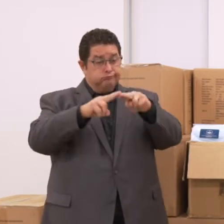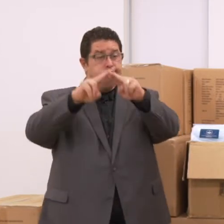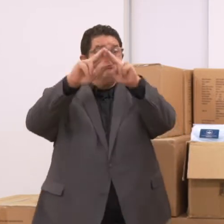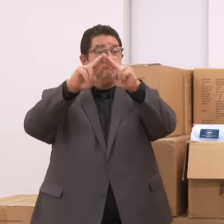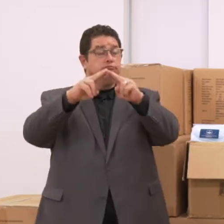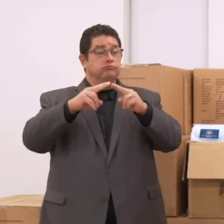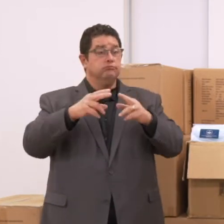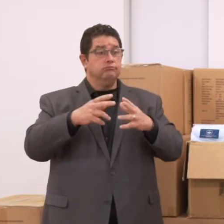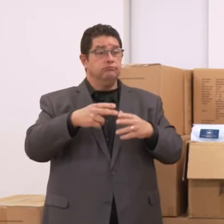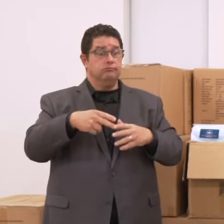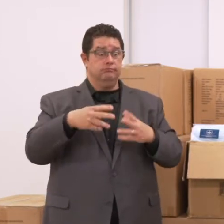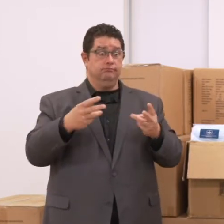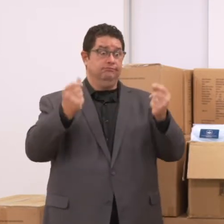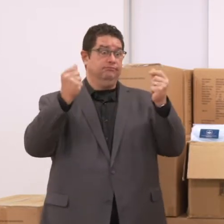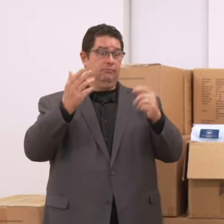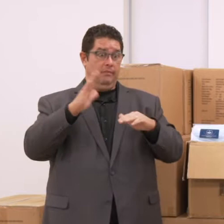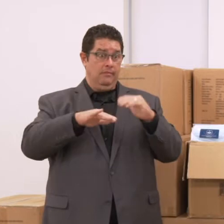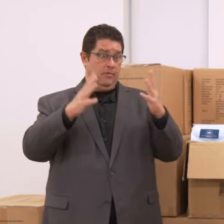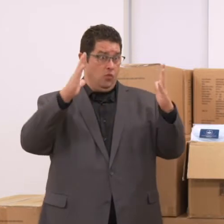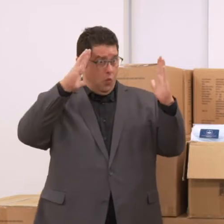would be at this point.